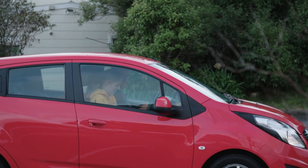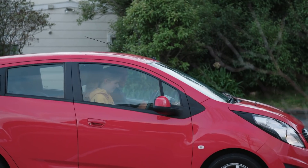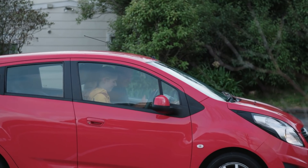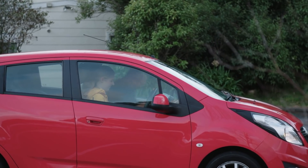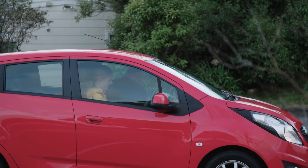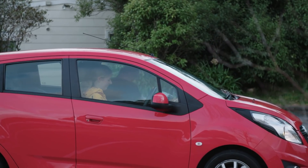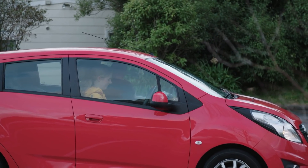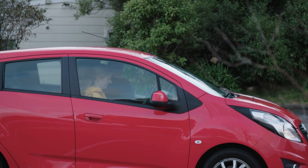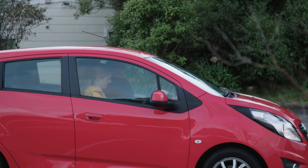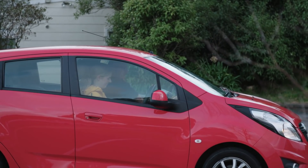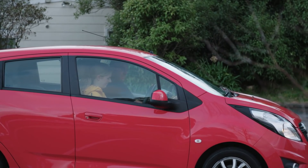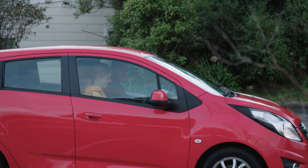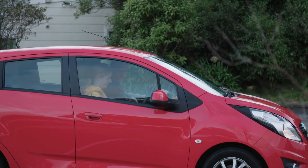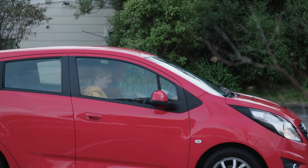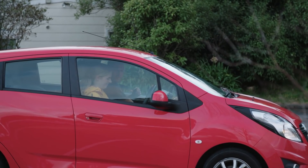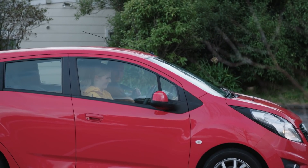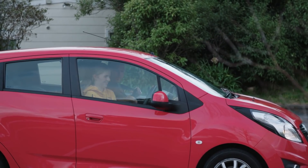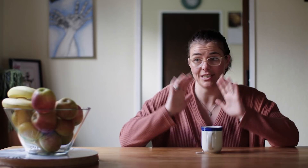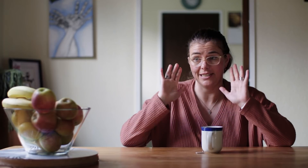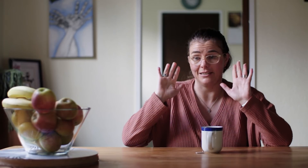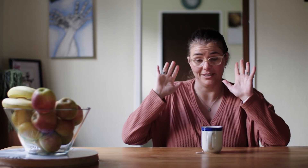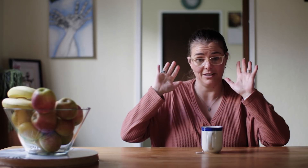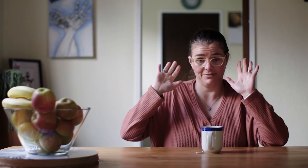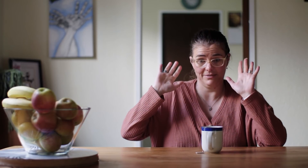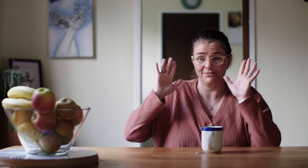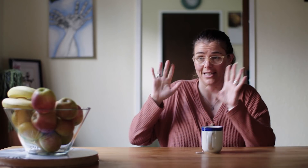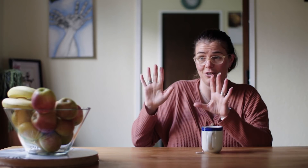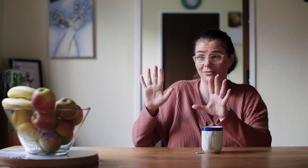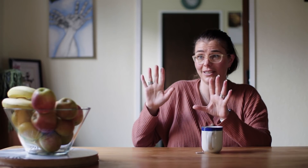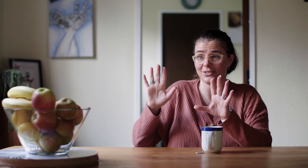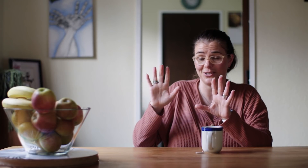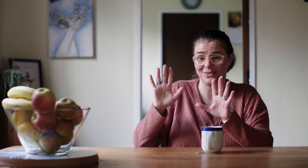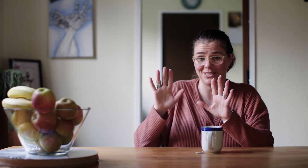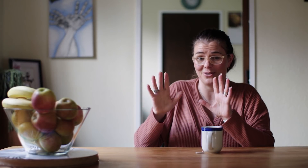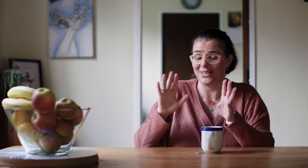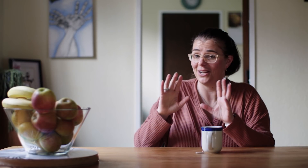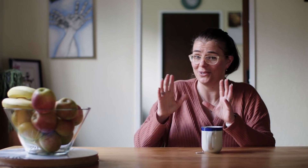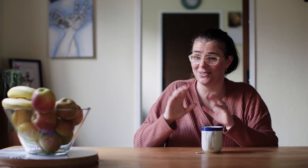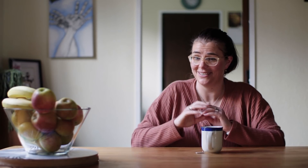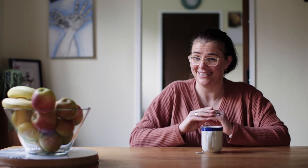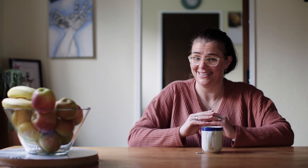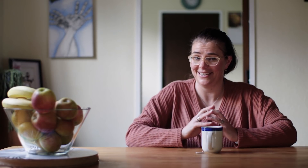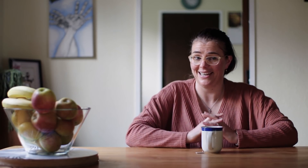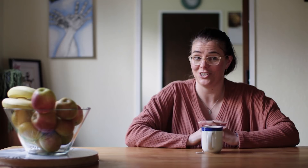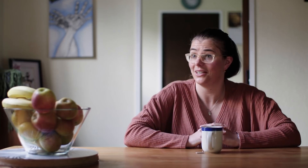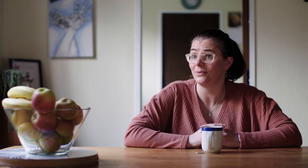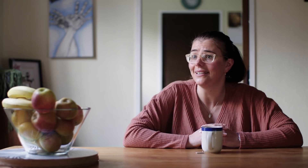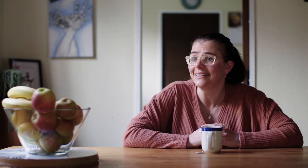to do the brake? And so I've not done any of it. I've left that to Oliver because I don't think Zoe and I would gel well in